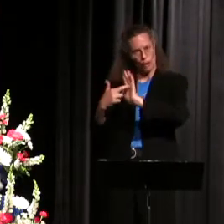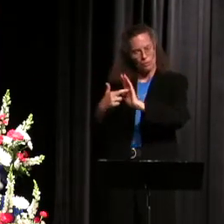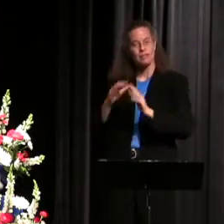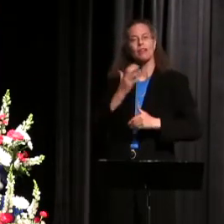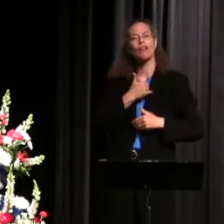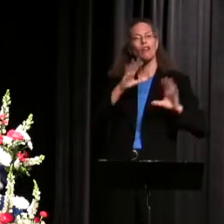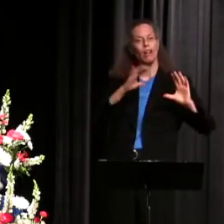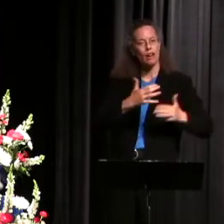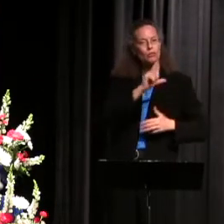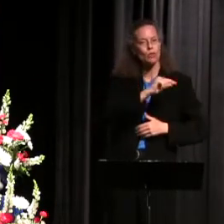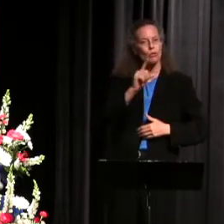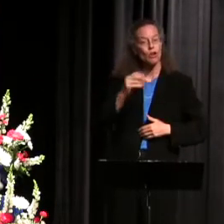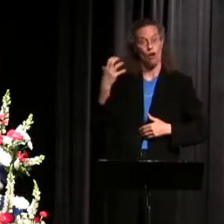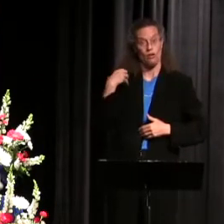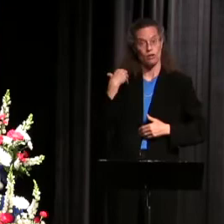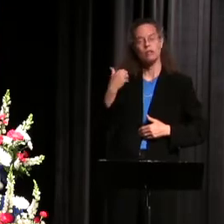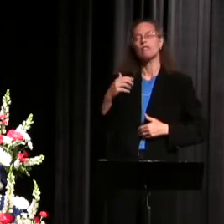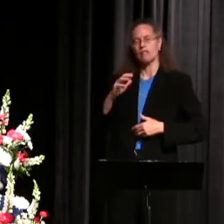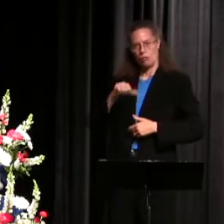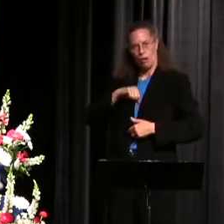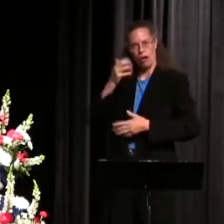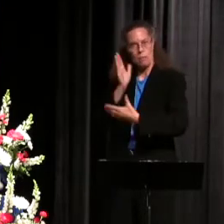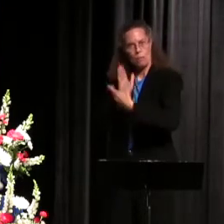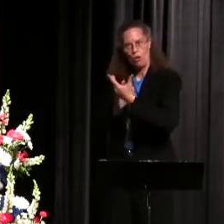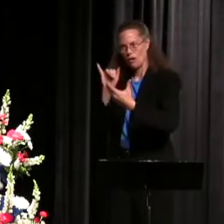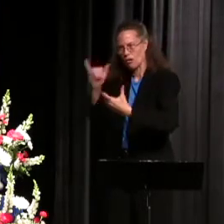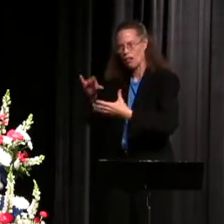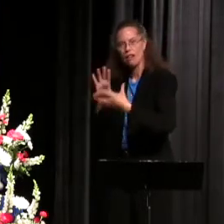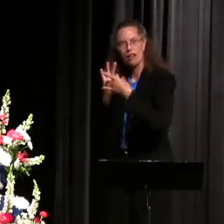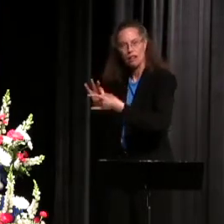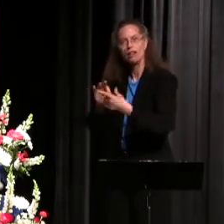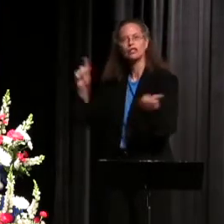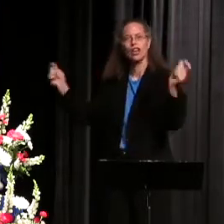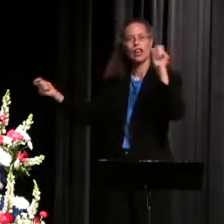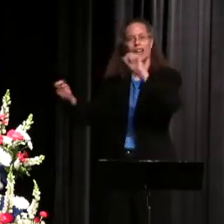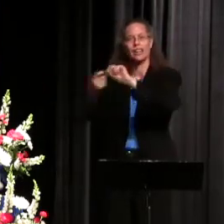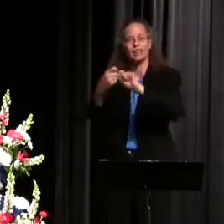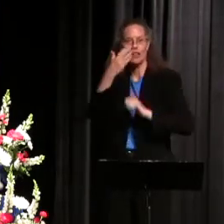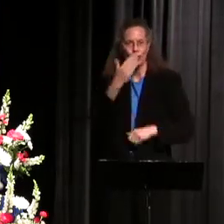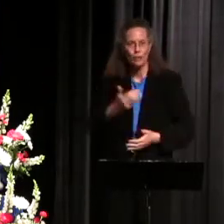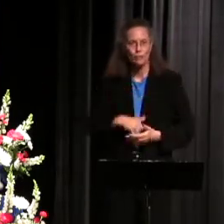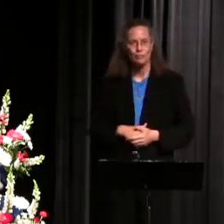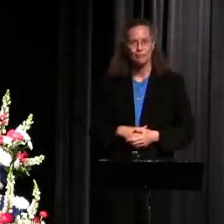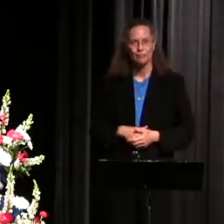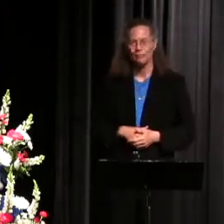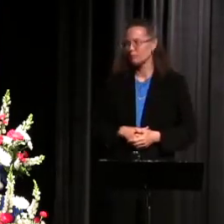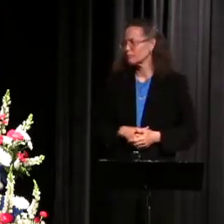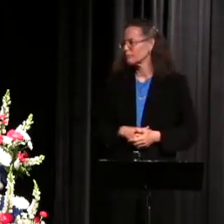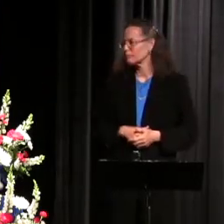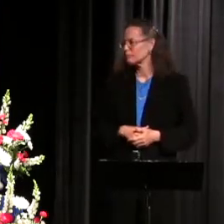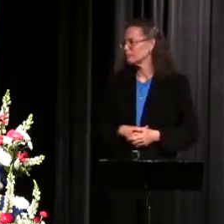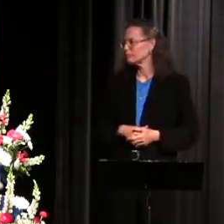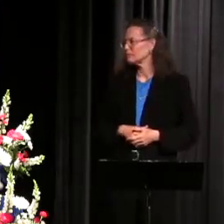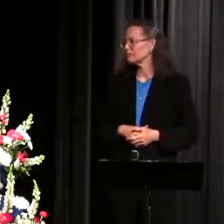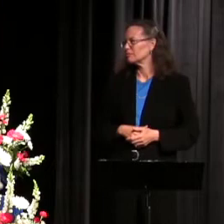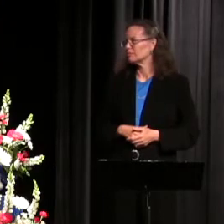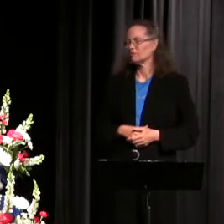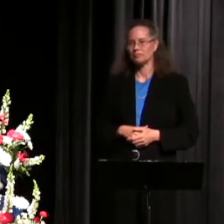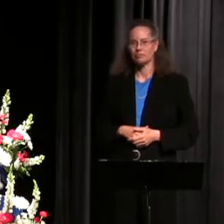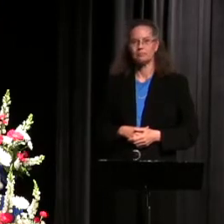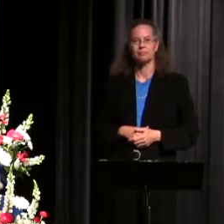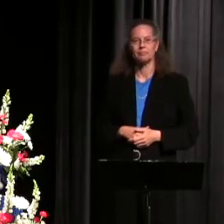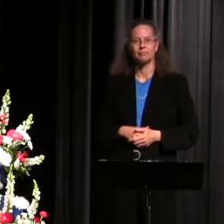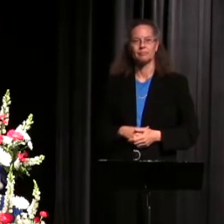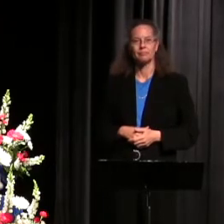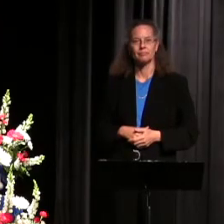officers, we are proud to be a part of this change. Thank you.